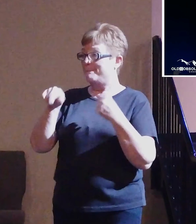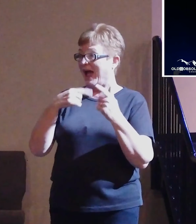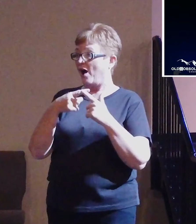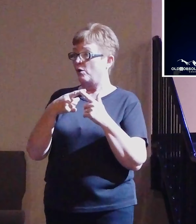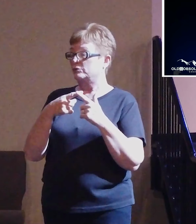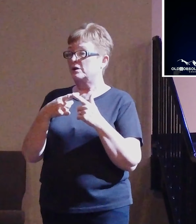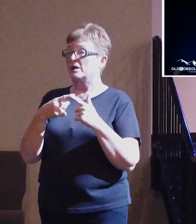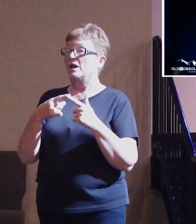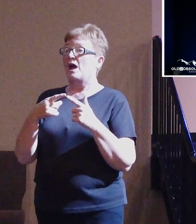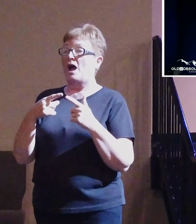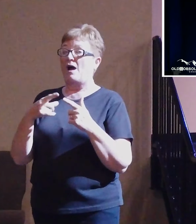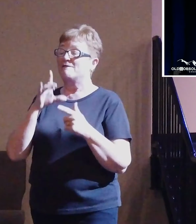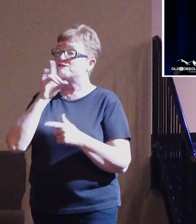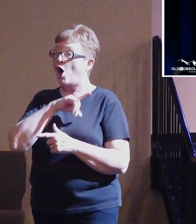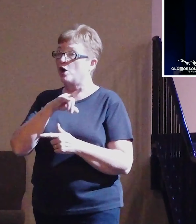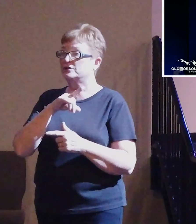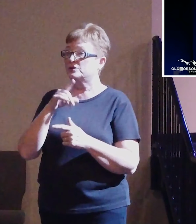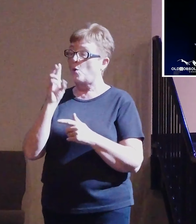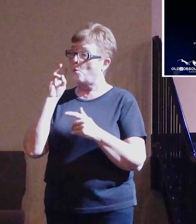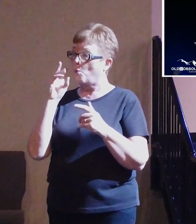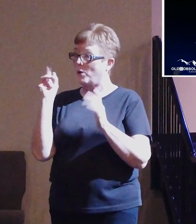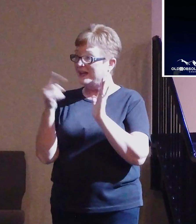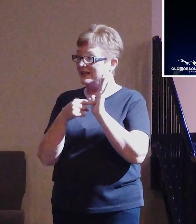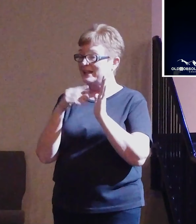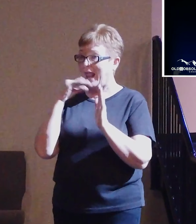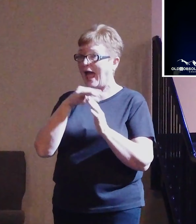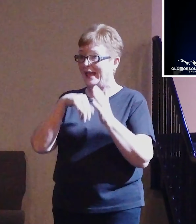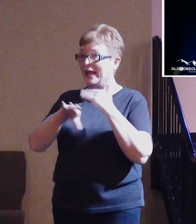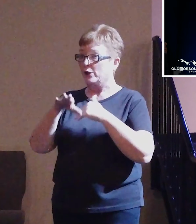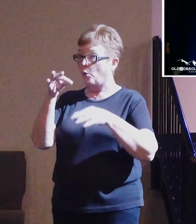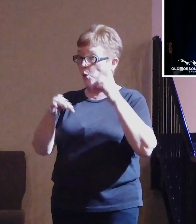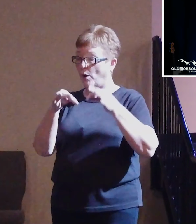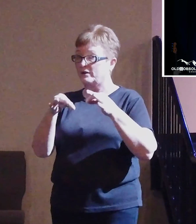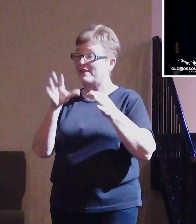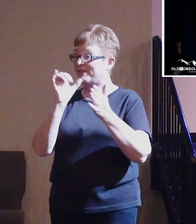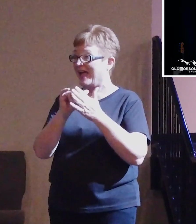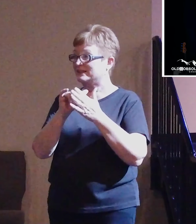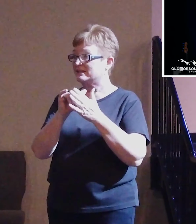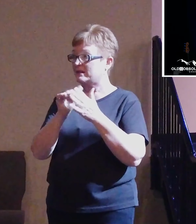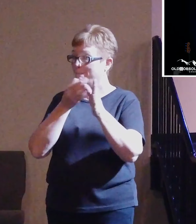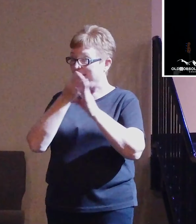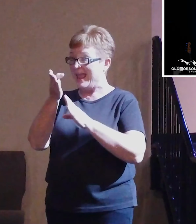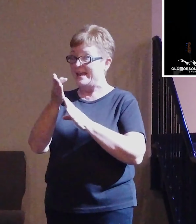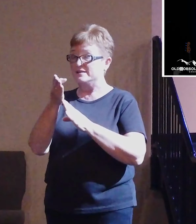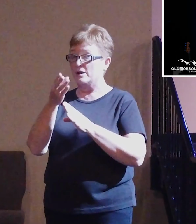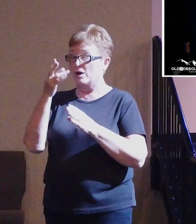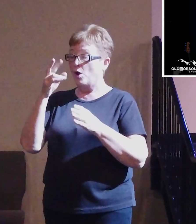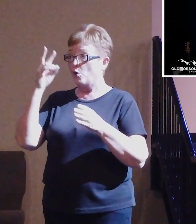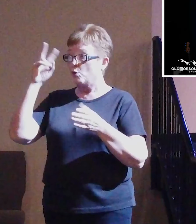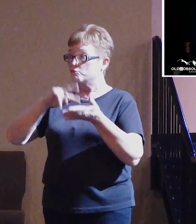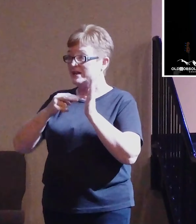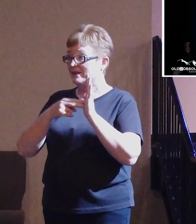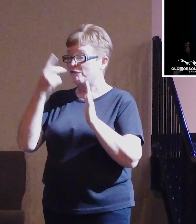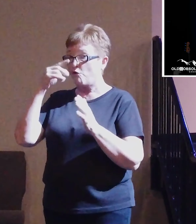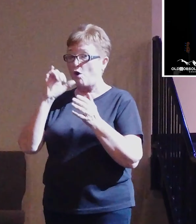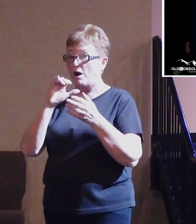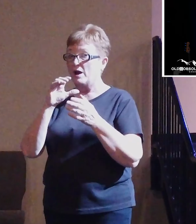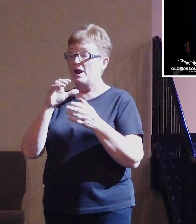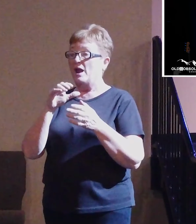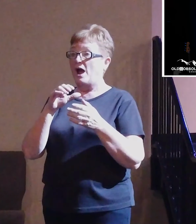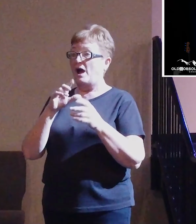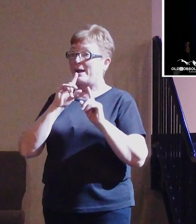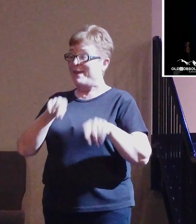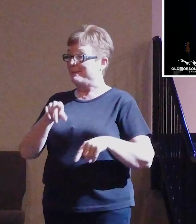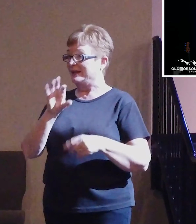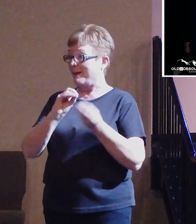false witness in court and making sure that we have an honest judicial system. But there are some implications for